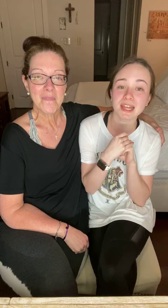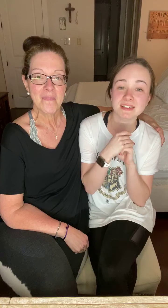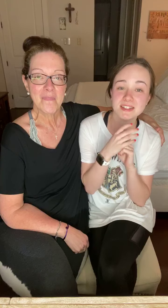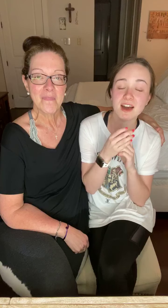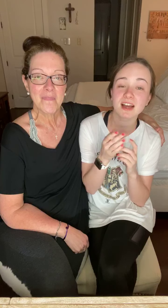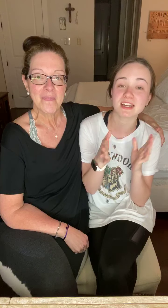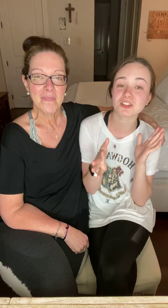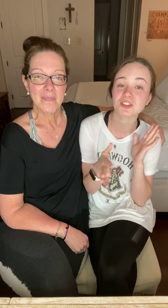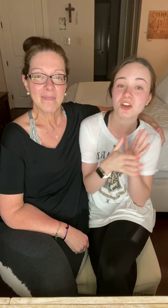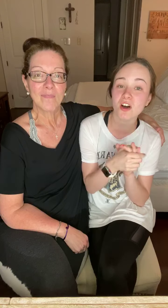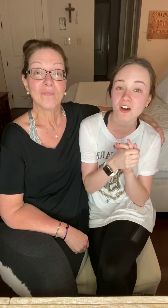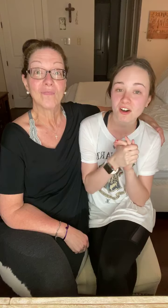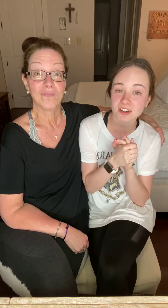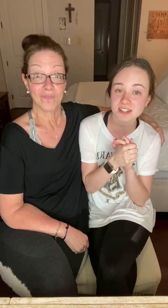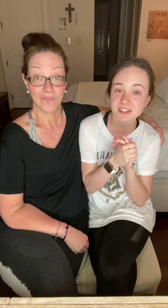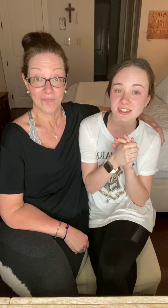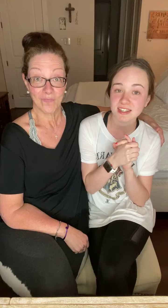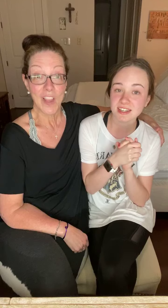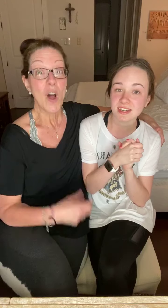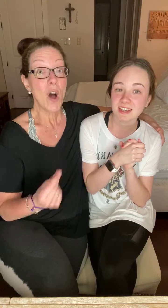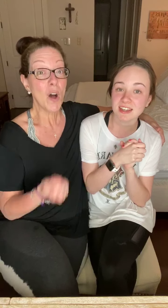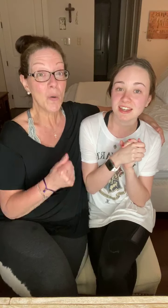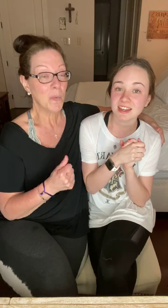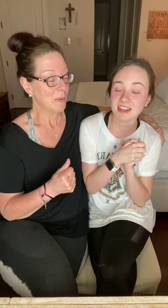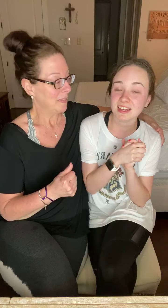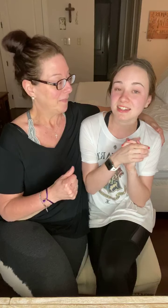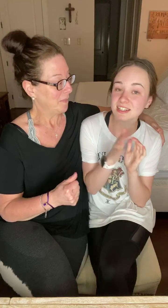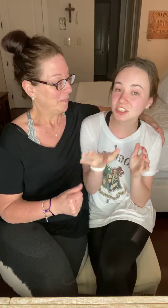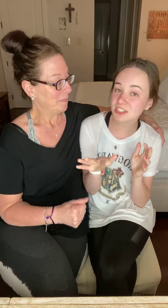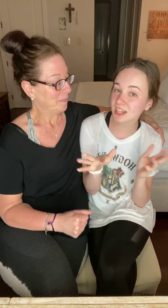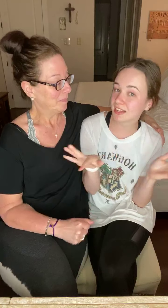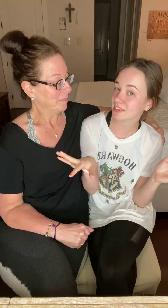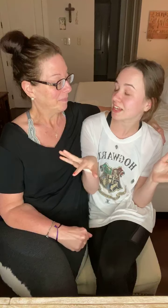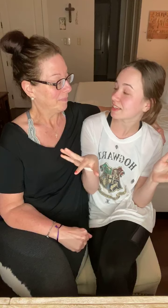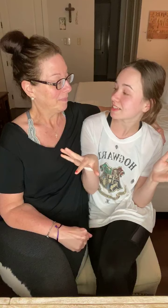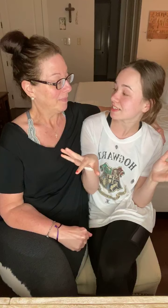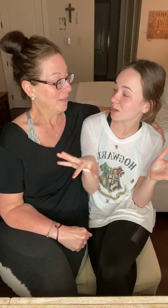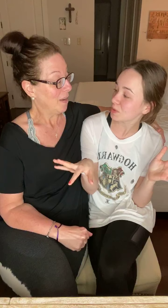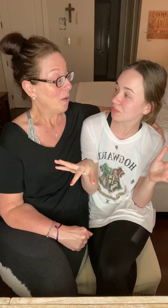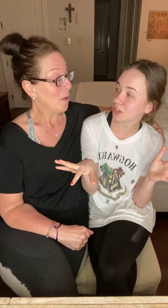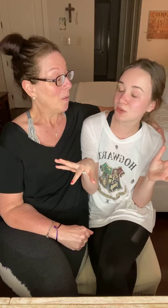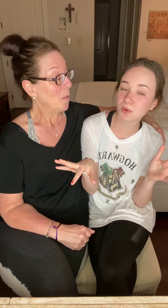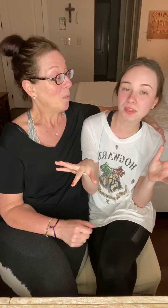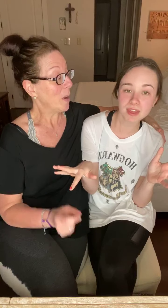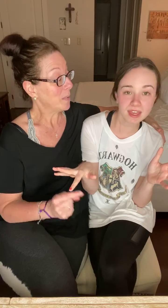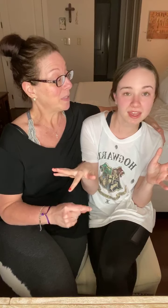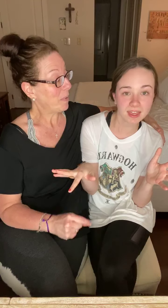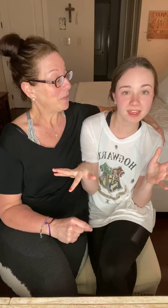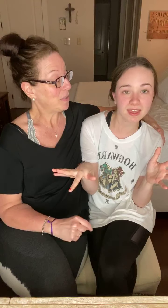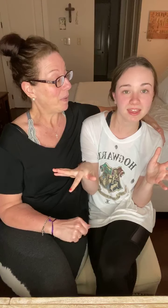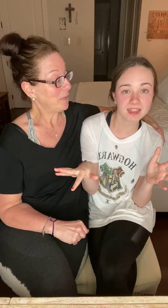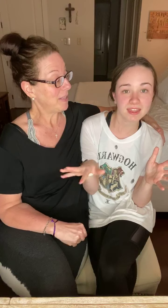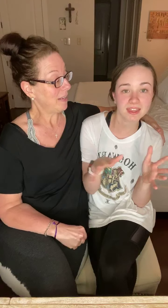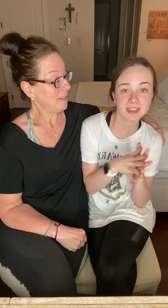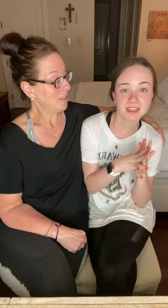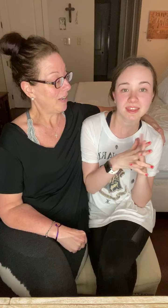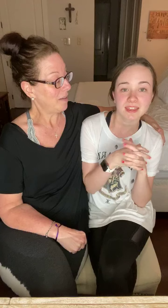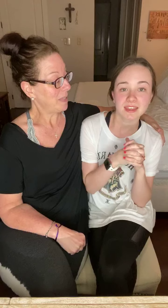like sign songs in addition to like the dances, that'd be a really cool thing. We were supposed to post that yesterday and we